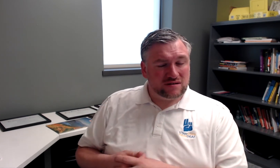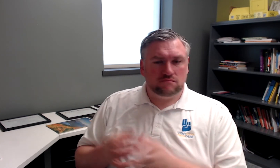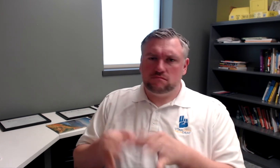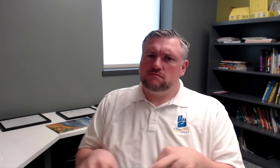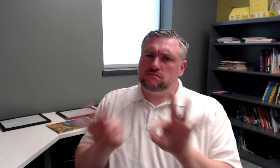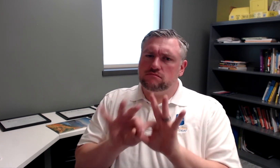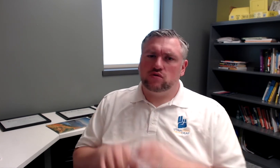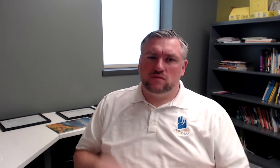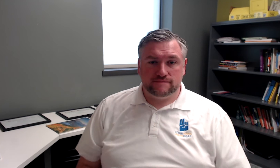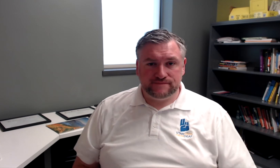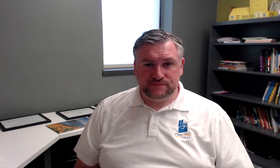reflected in that.